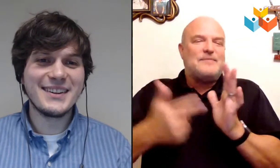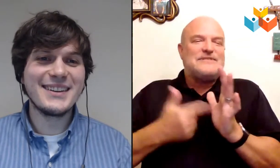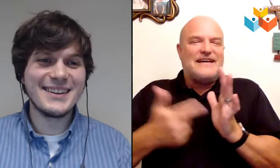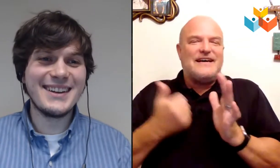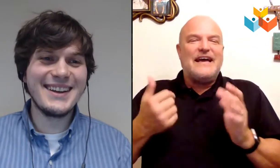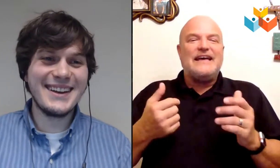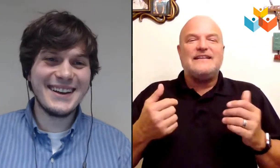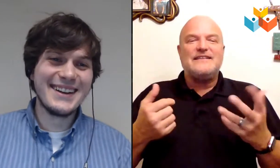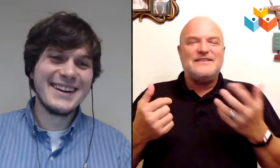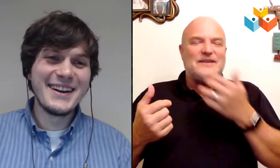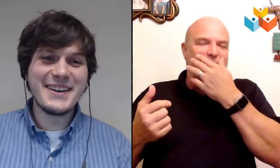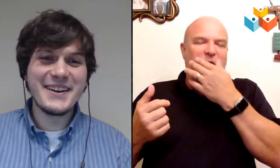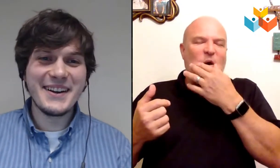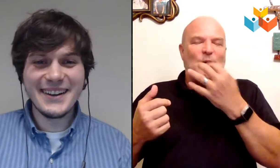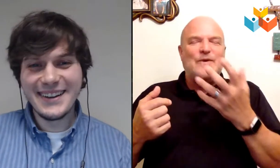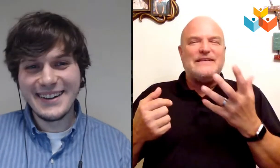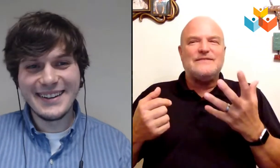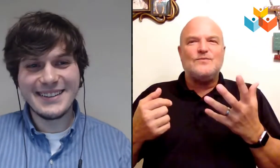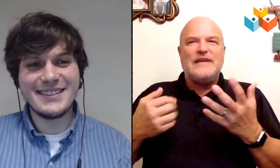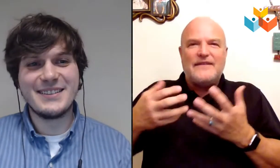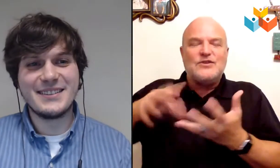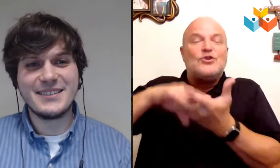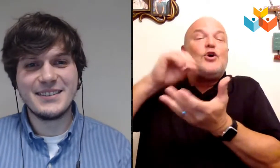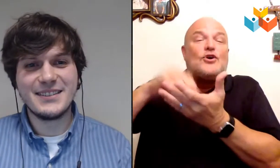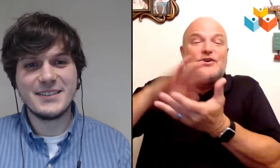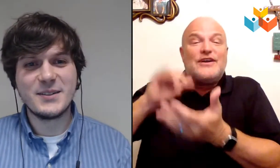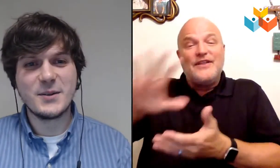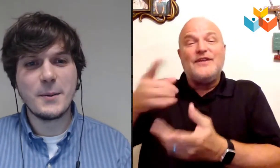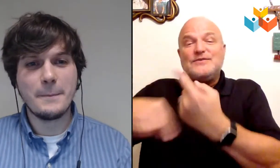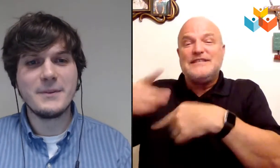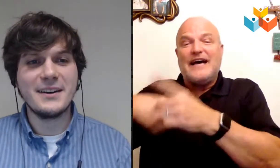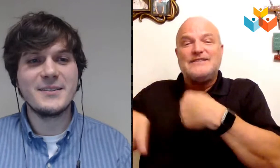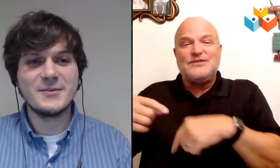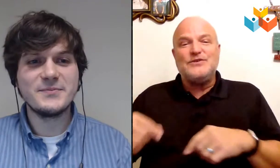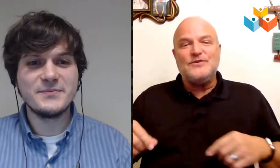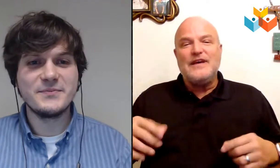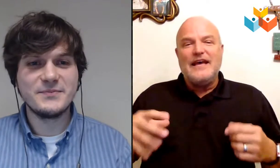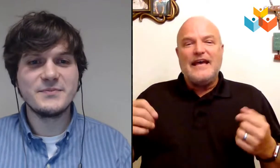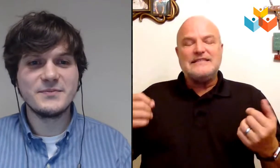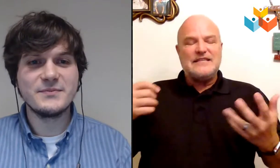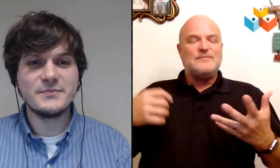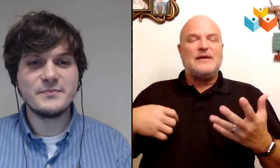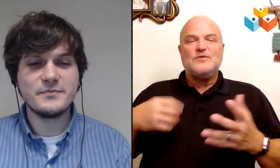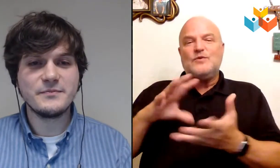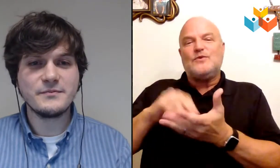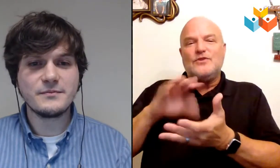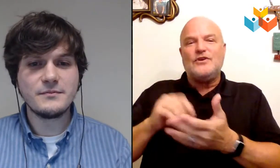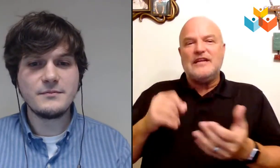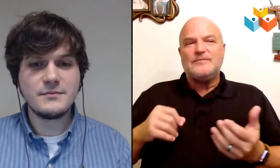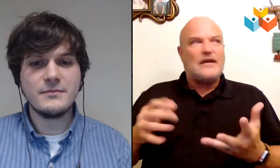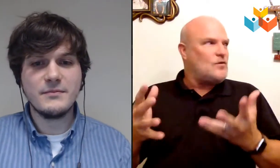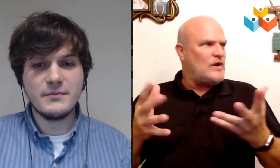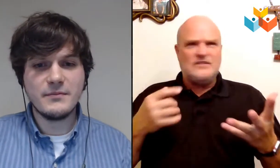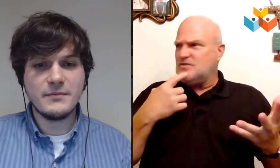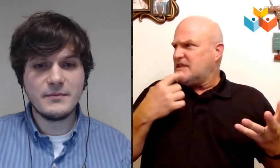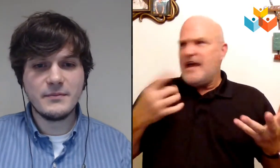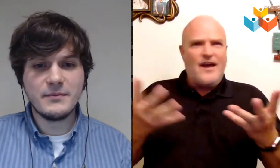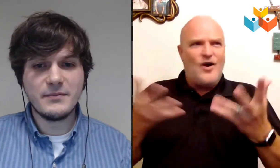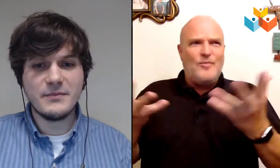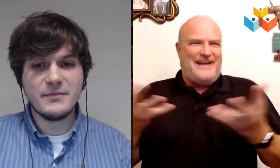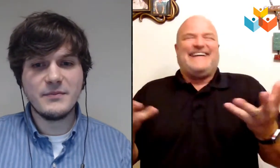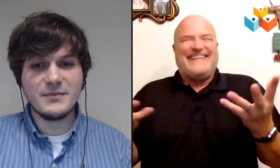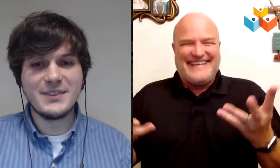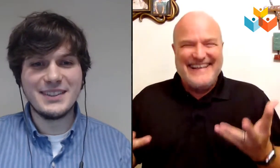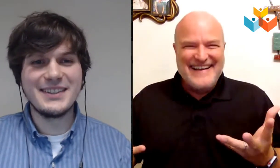Yes, sometimes. And, we have to learn those signs too. And sometimes when we're learning them, it's like, what did you